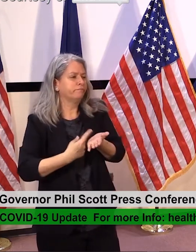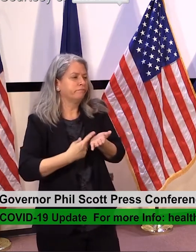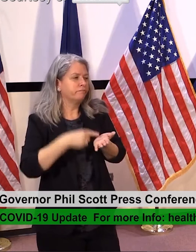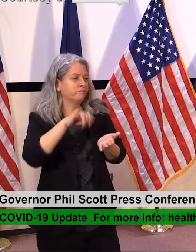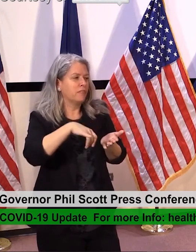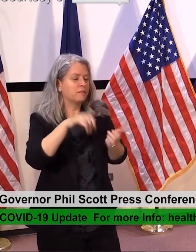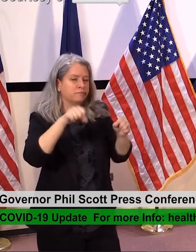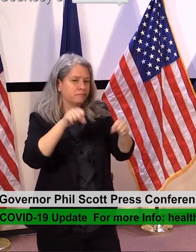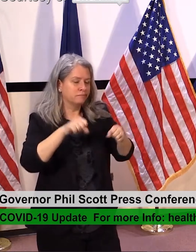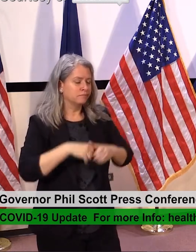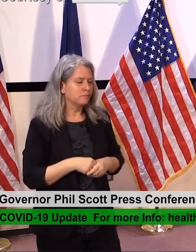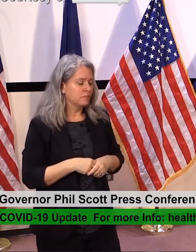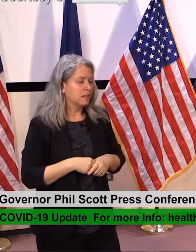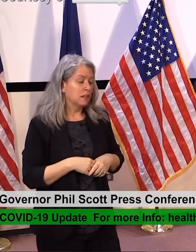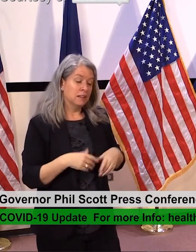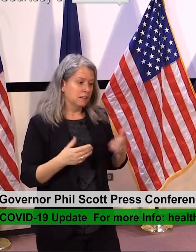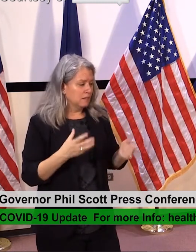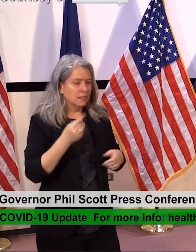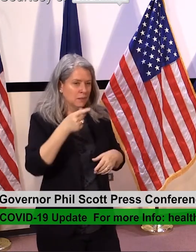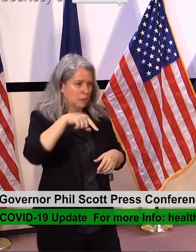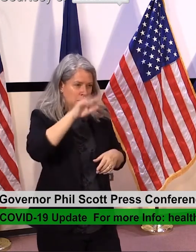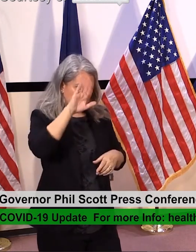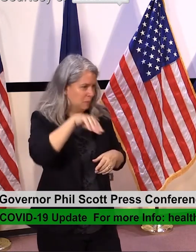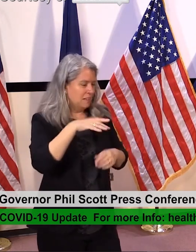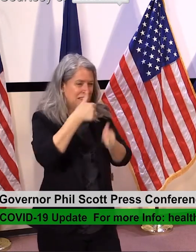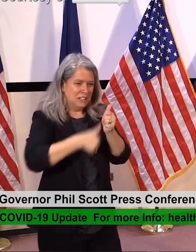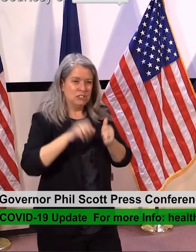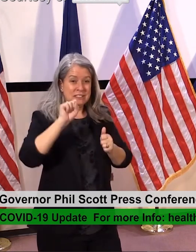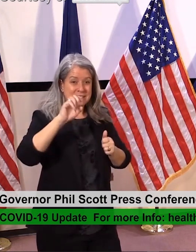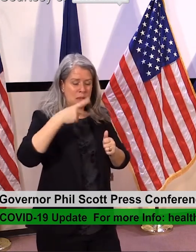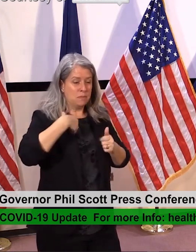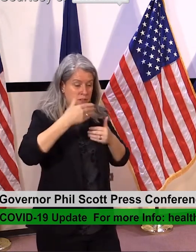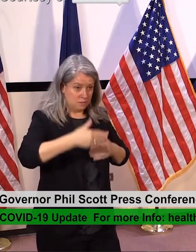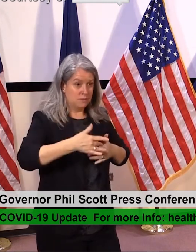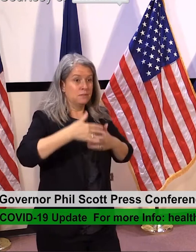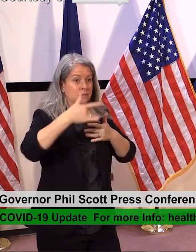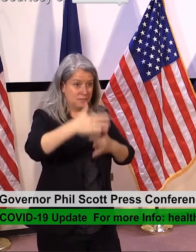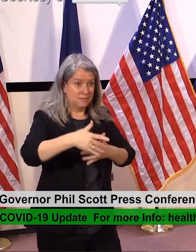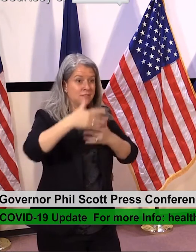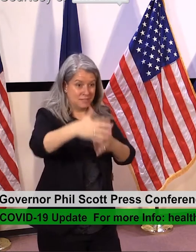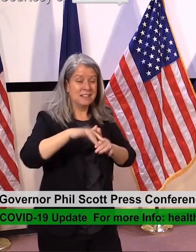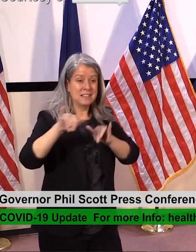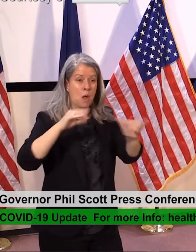we managed our way into this and took different steps to make sure that we're protecting